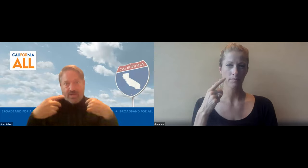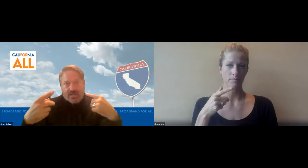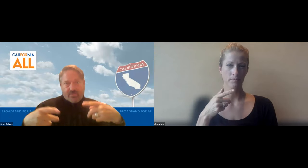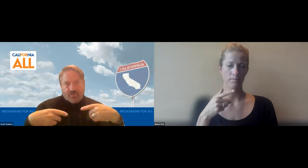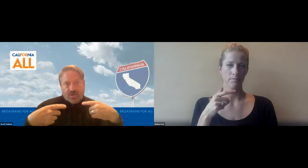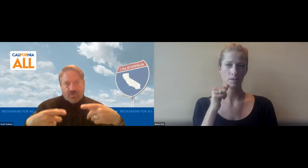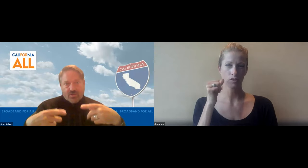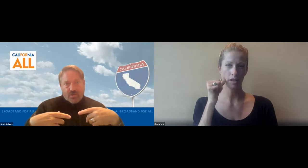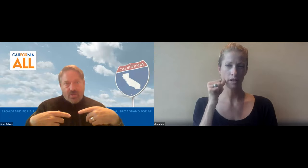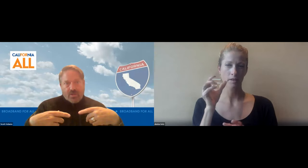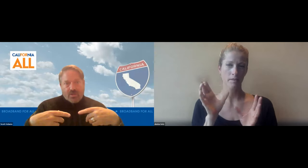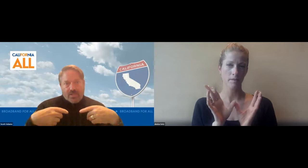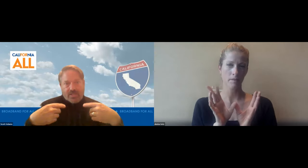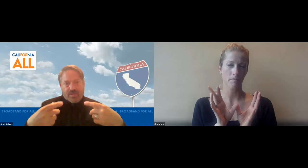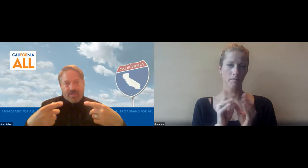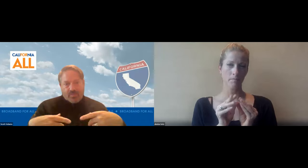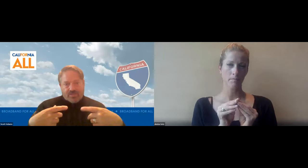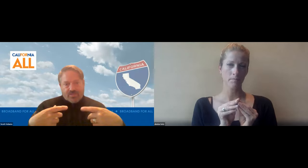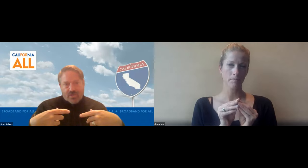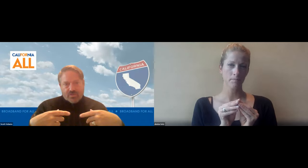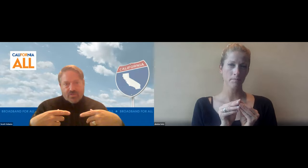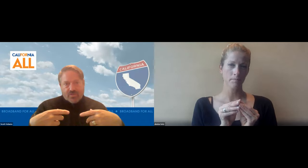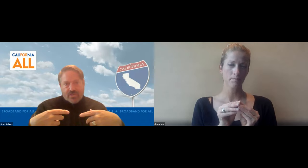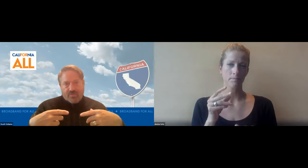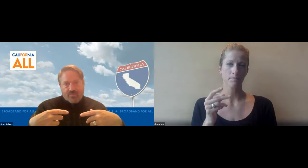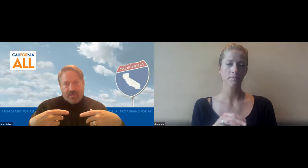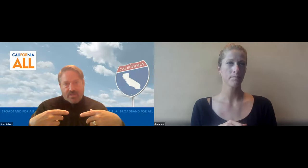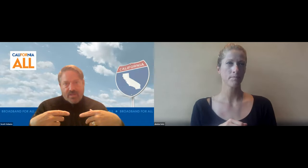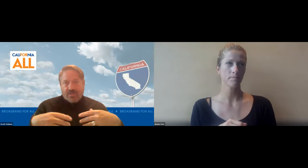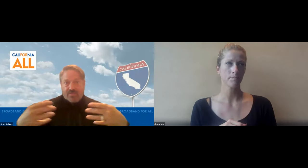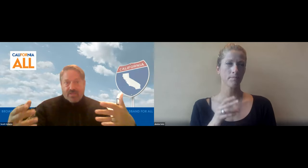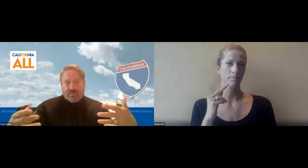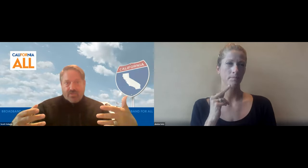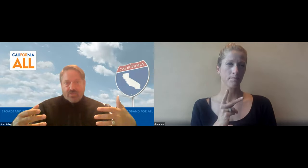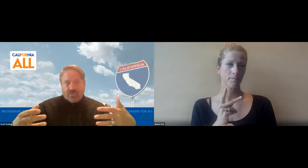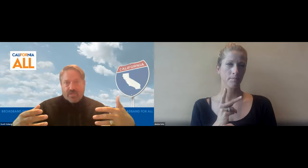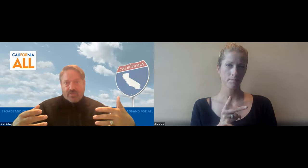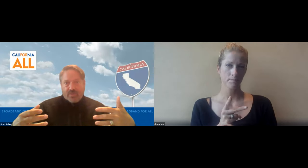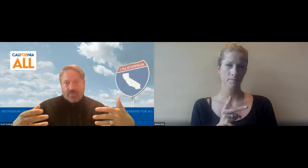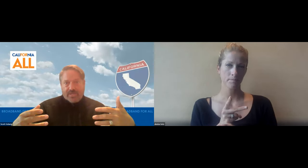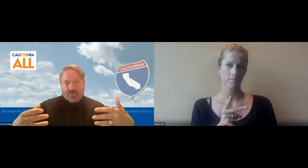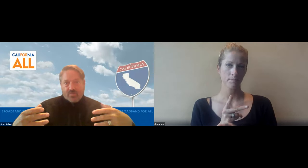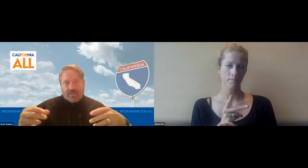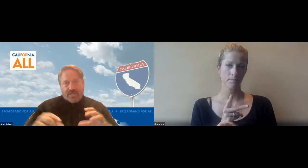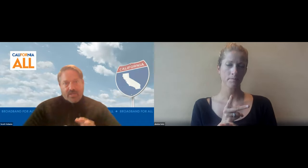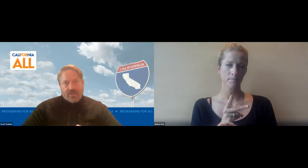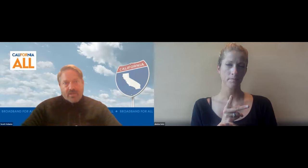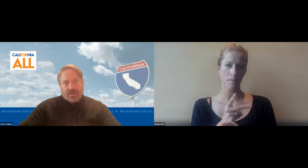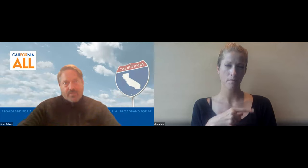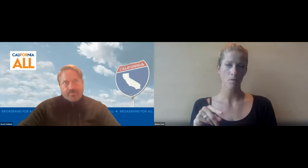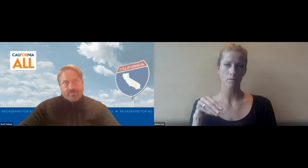yesterday, creating a structure or keeping in place the structures that have been developed for the digital equity planning group,